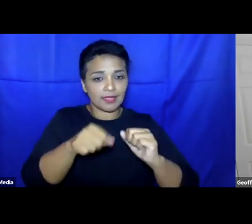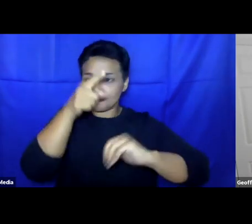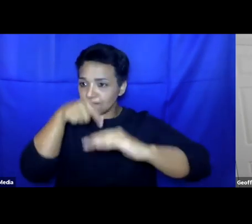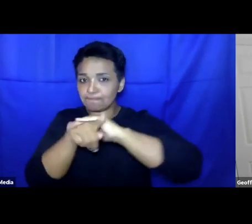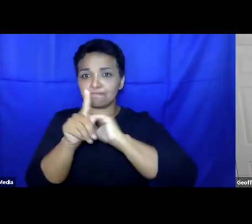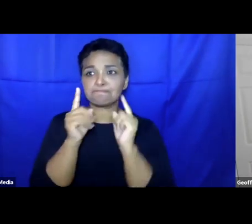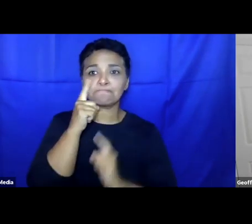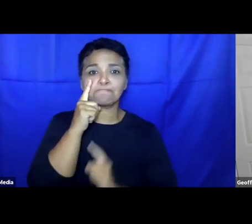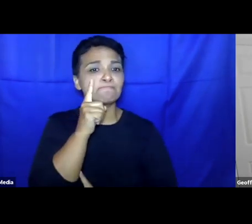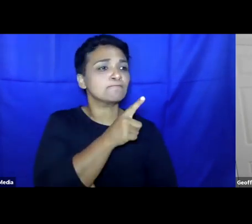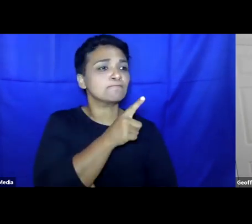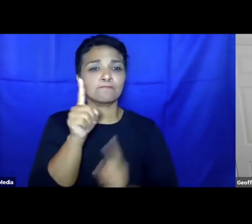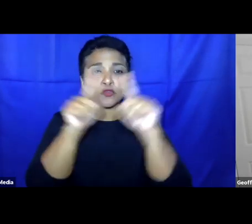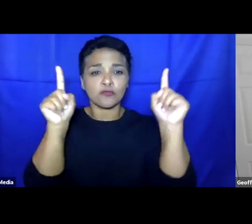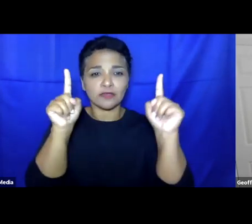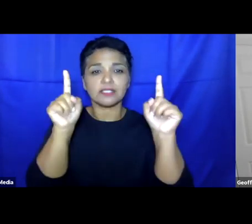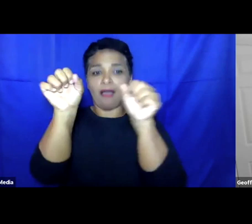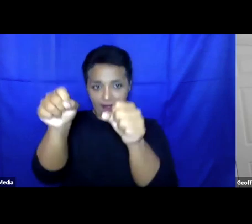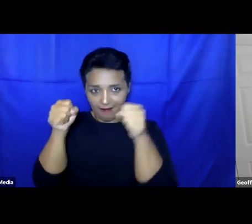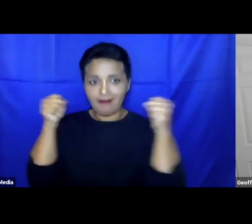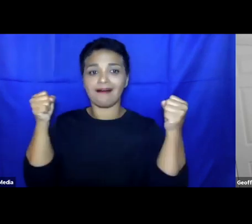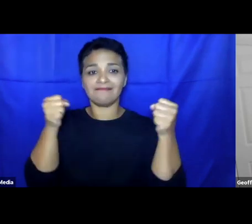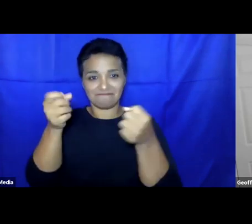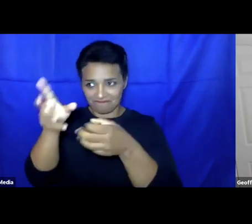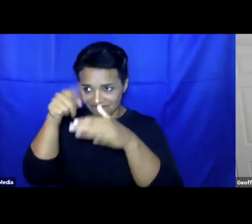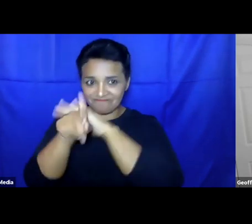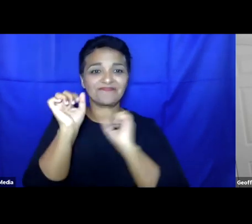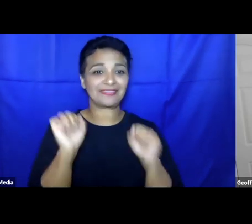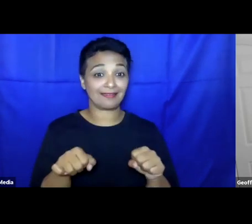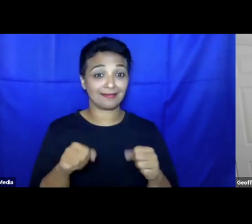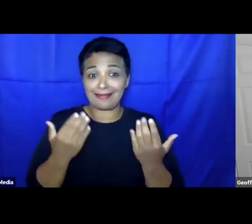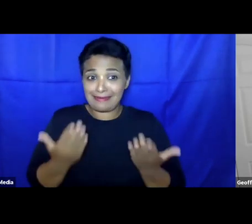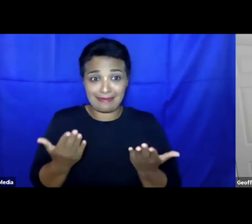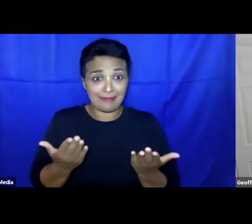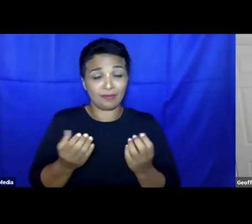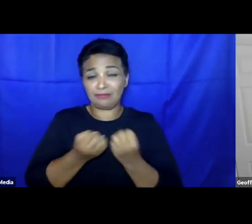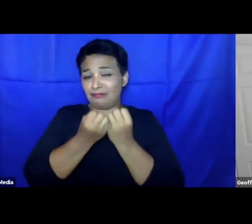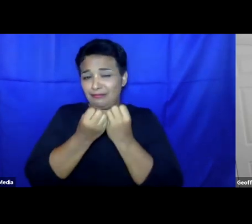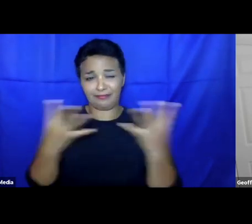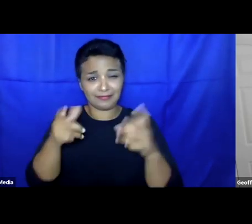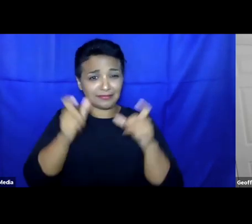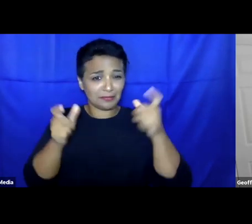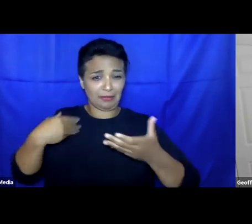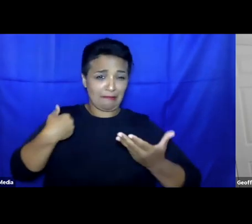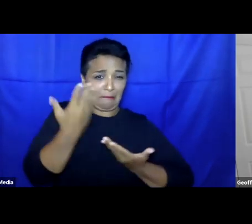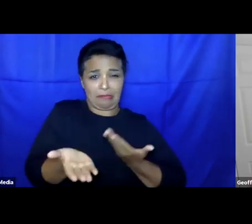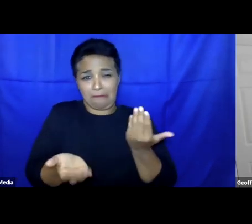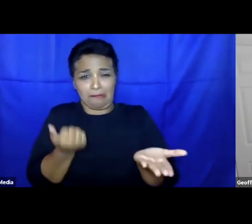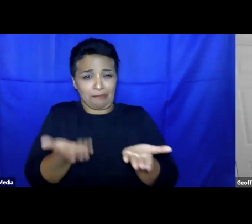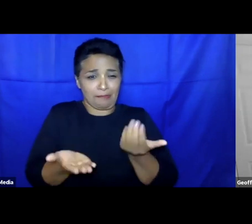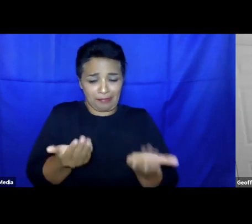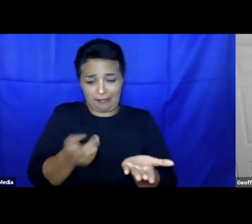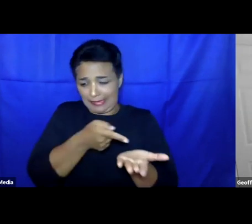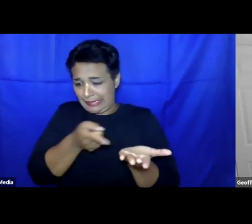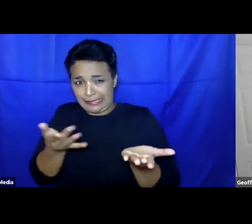university. They've far outstripped that already from the donations available. And I